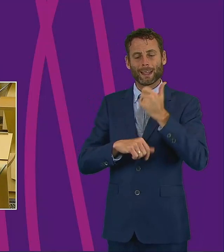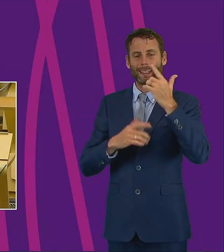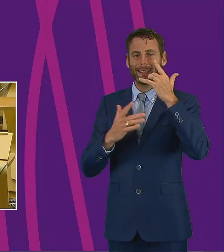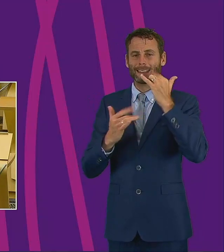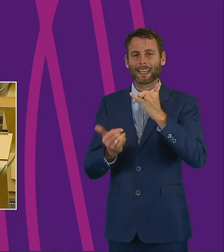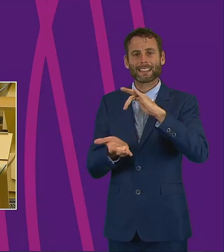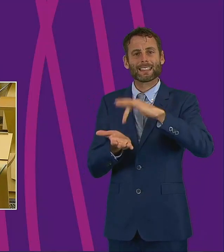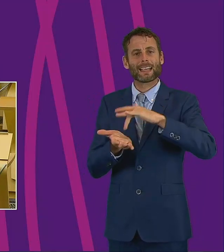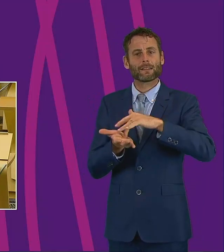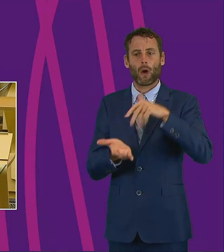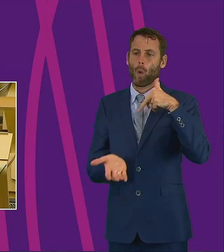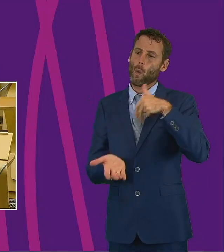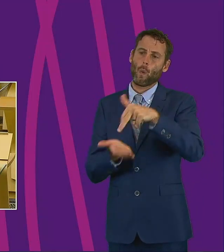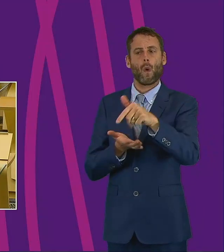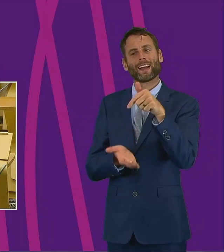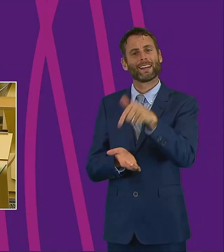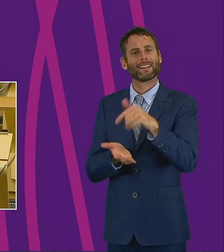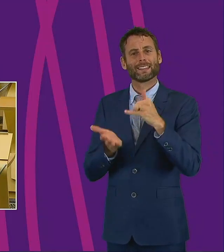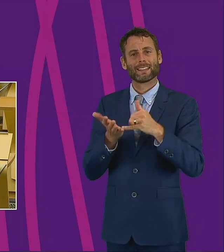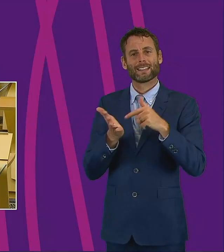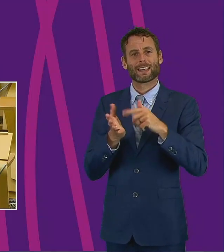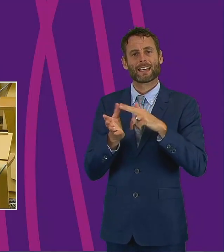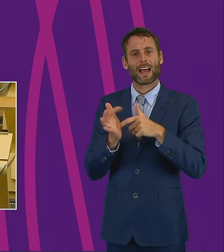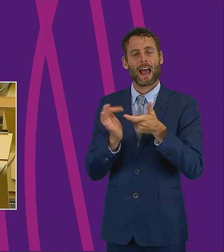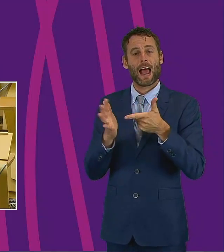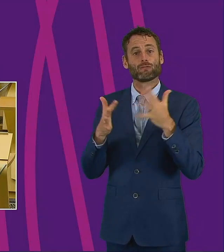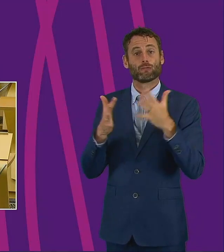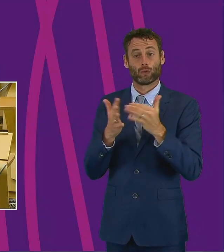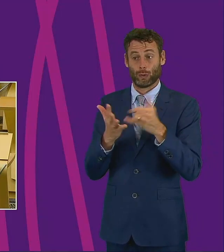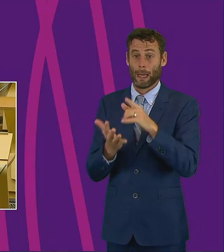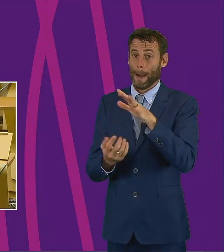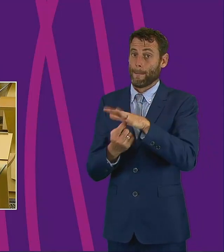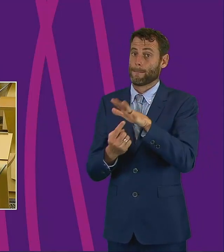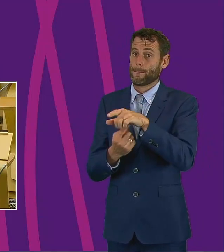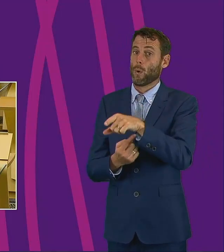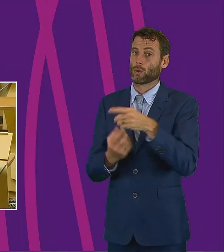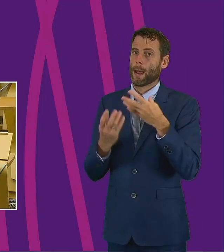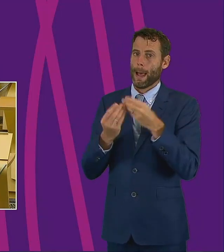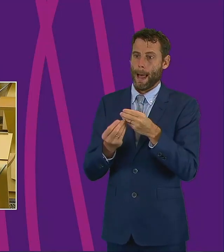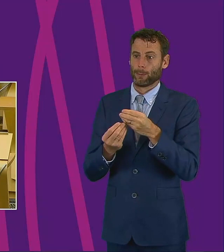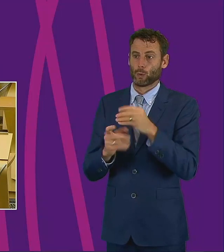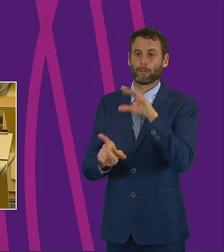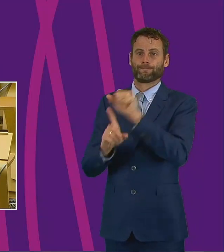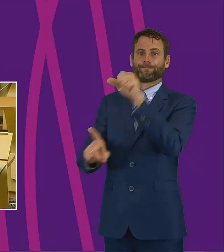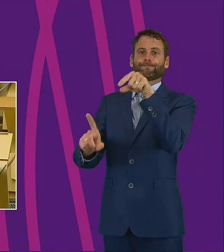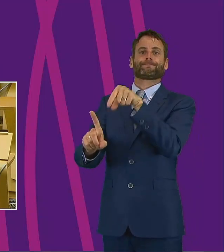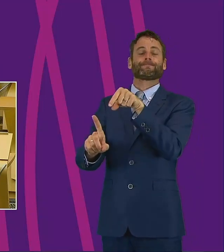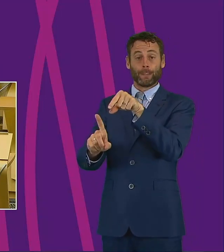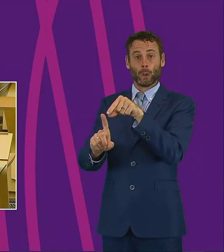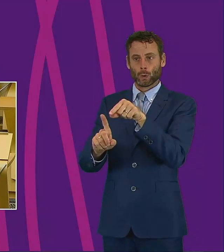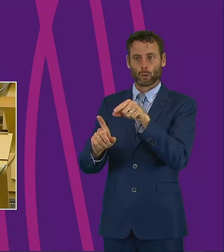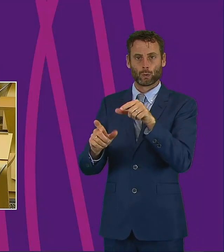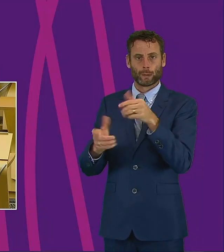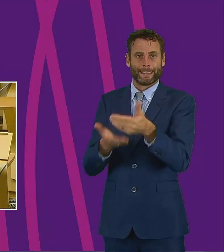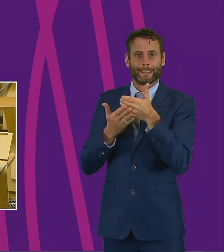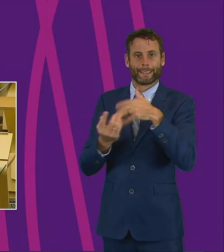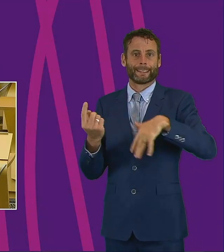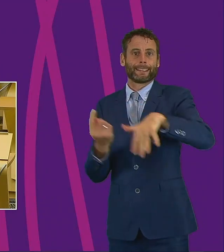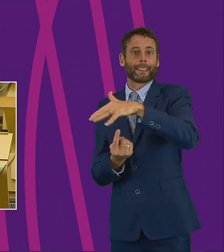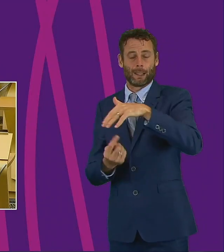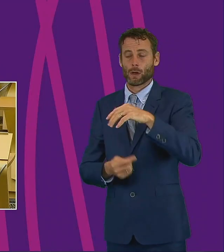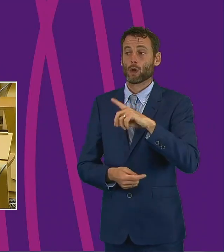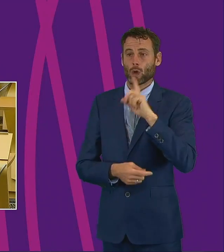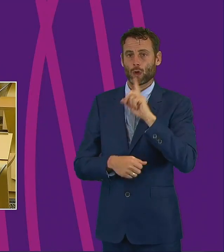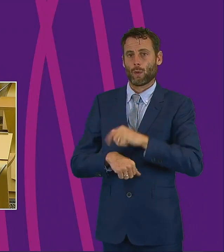referred to yesterday will be an important part of that. There will be further walk-in test centres across the country established between